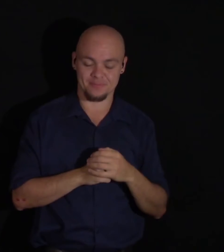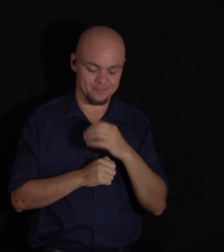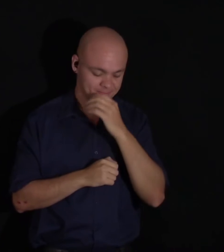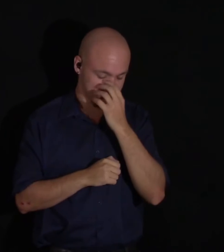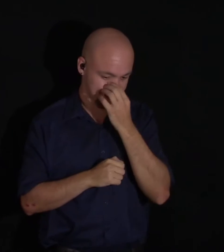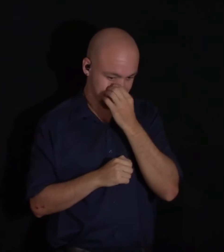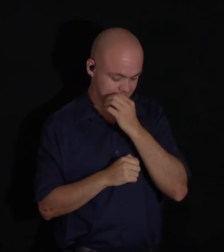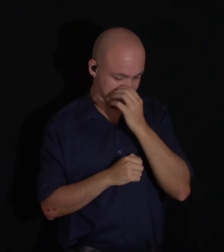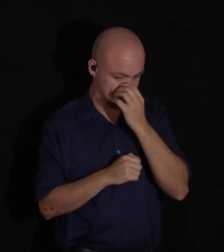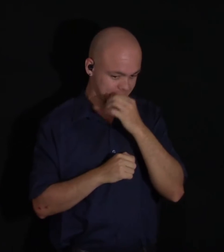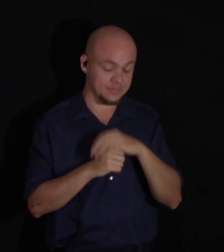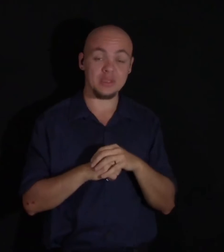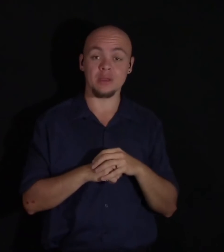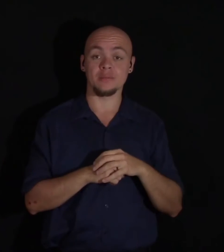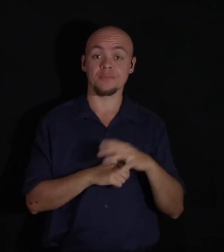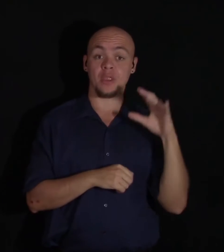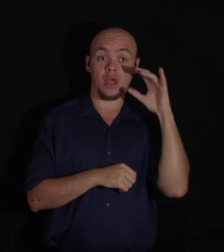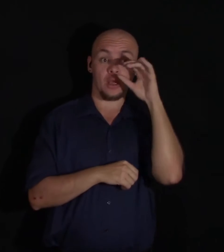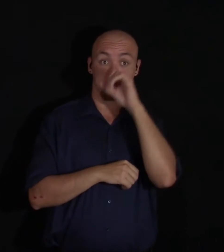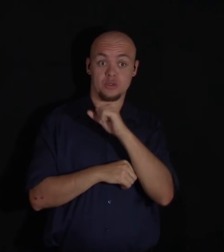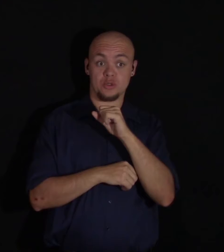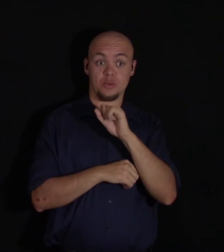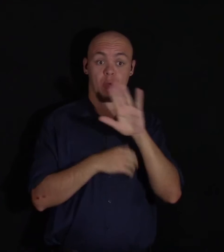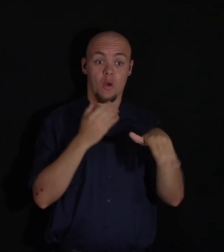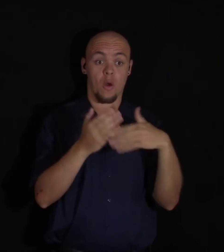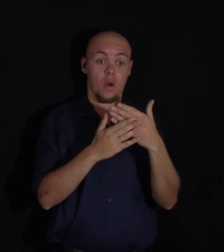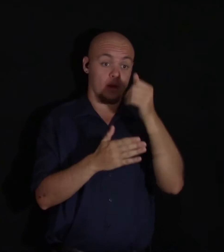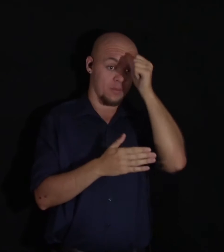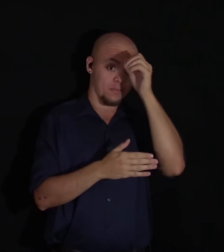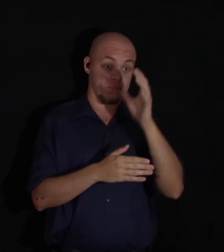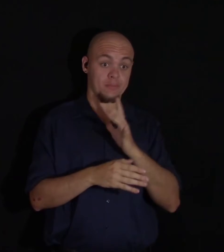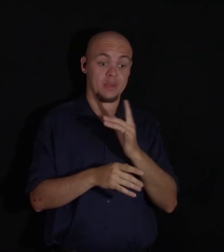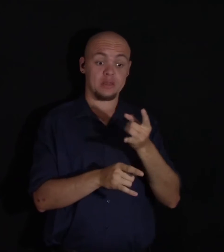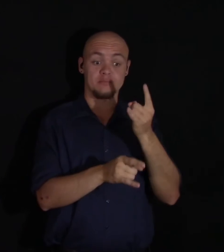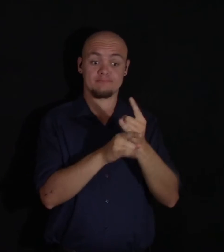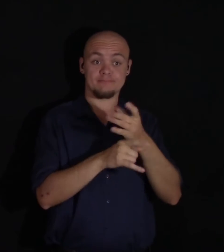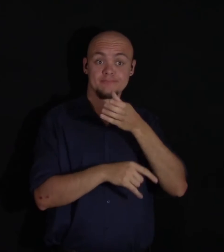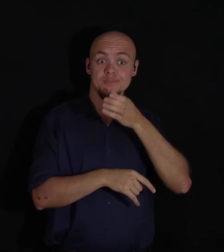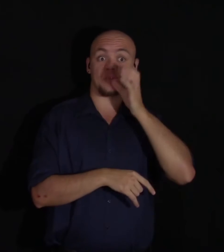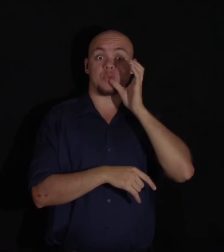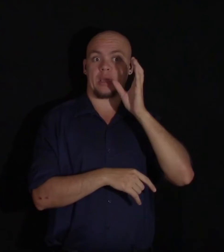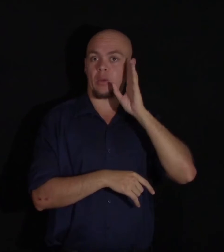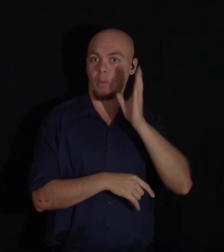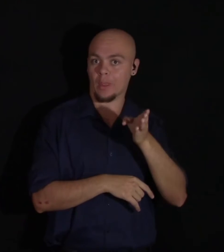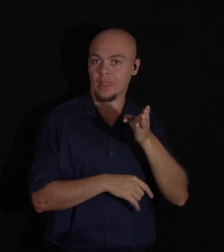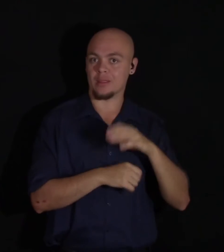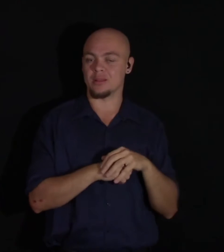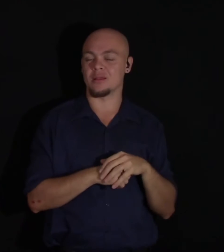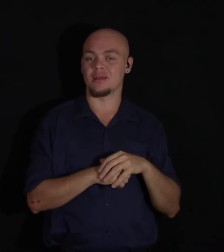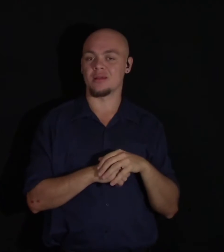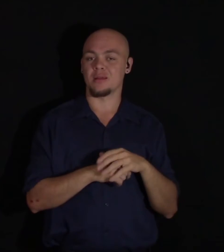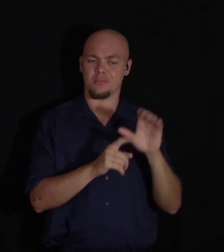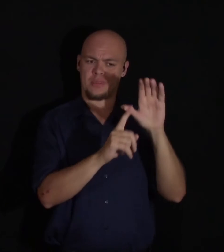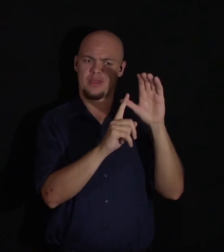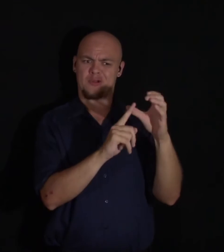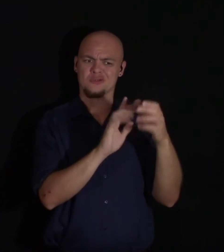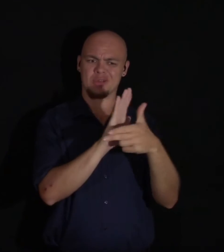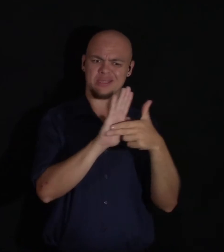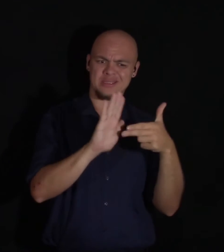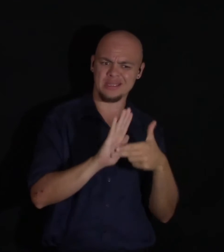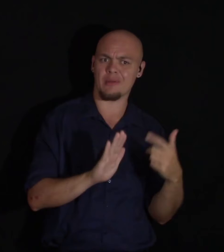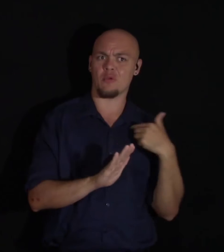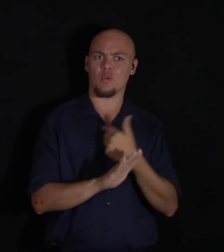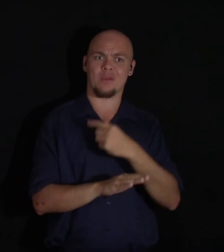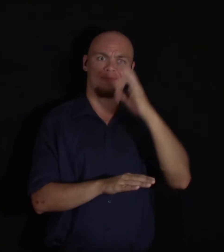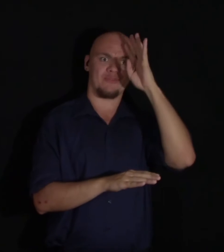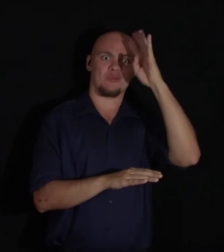It's a very harmless assumption to be assuming that all men will be drinking. But it really got me thinking about the culture and stereotypes we have made up for